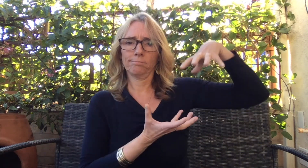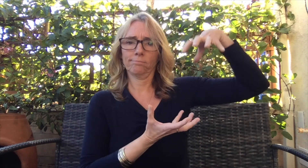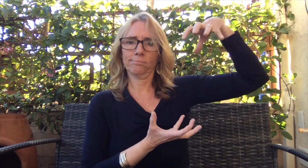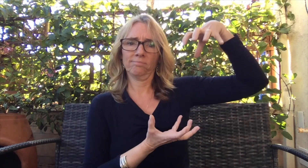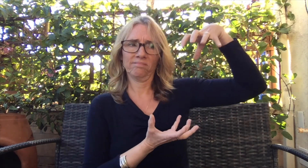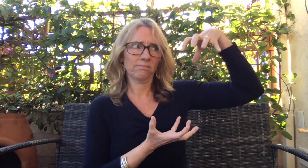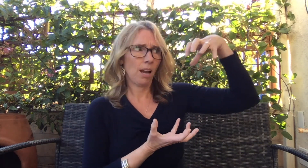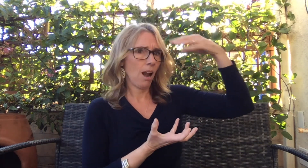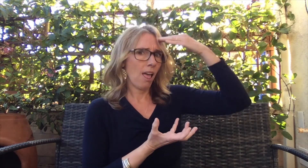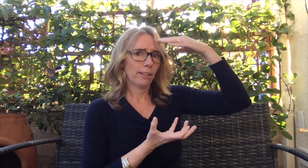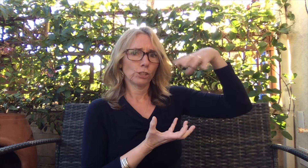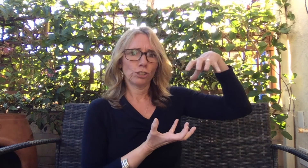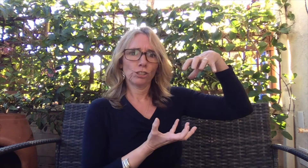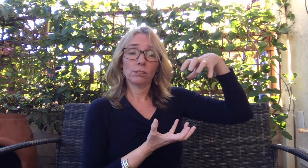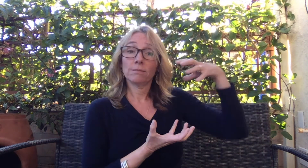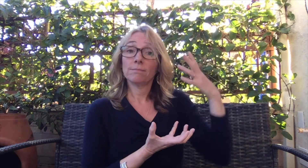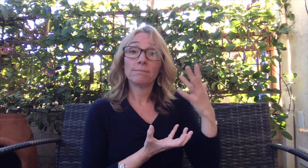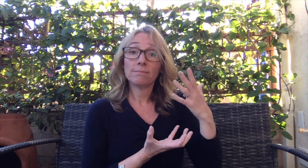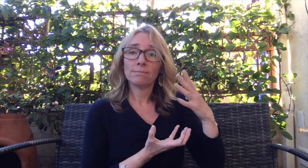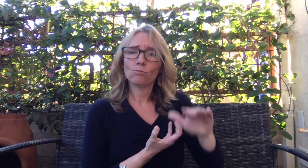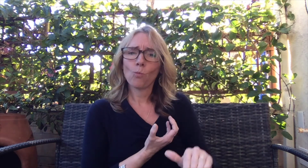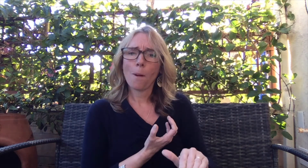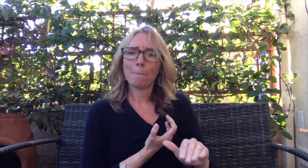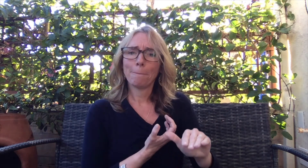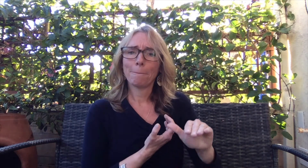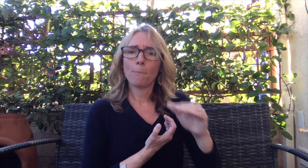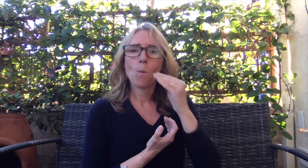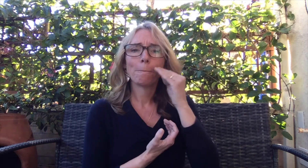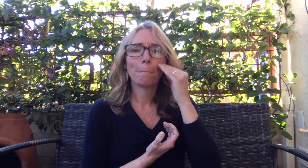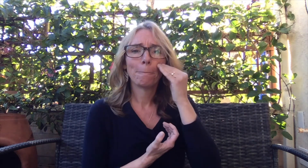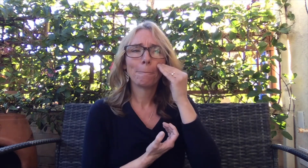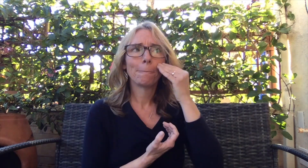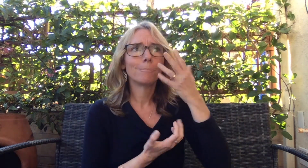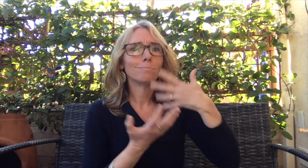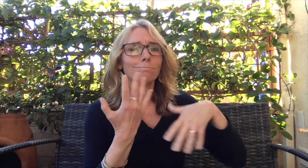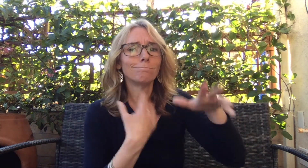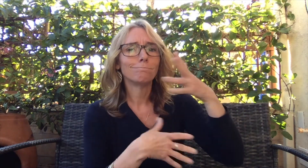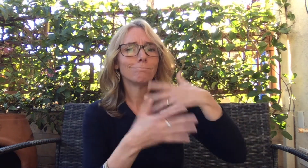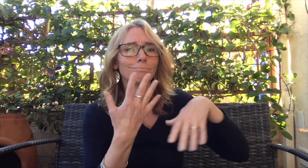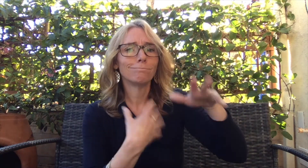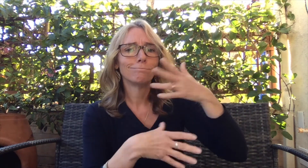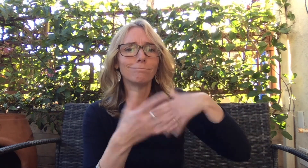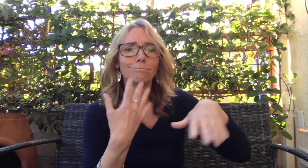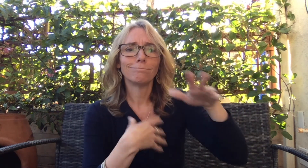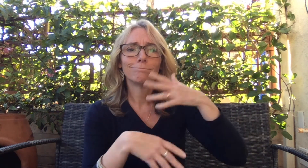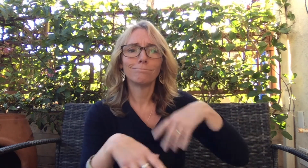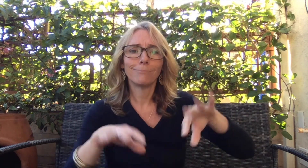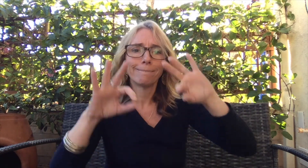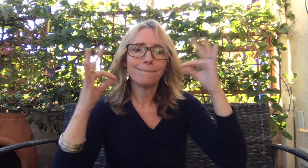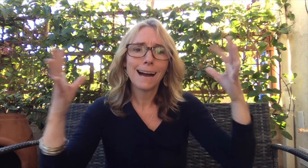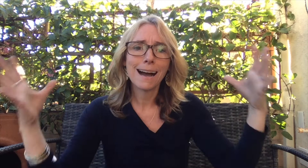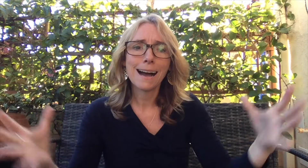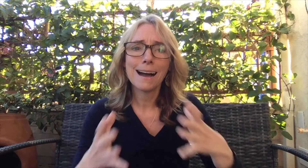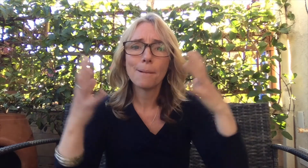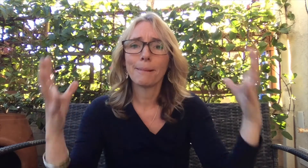knowledge speaks to the knowledge that we have gained from our upbringing,